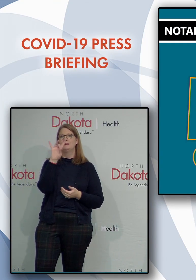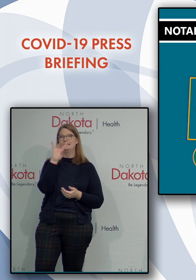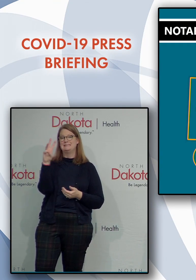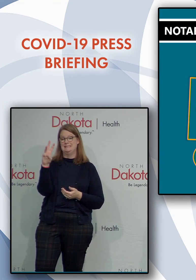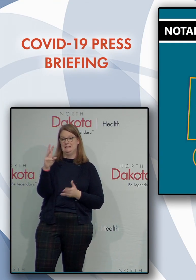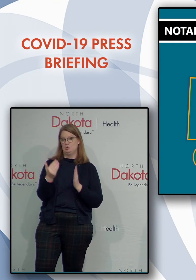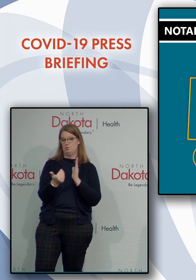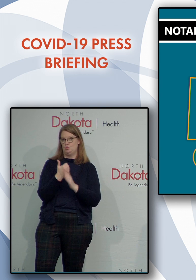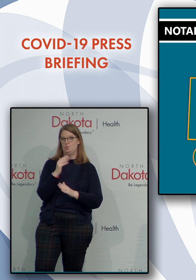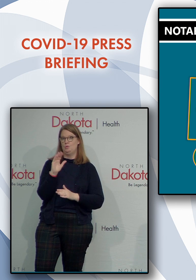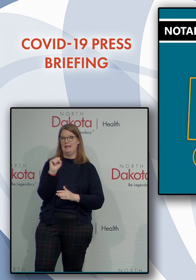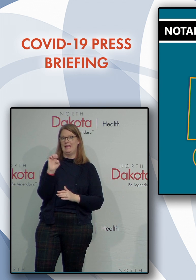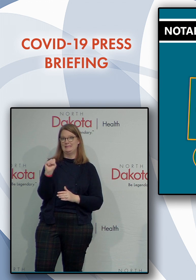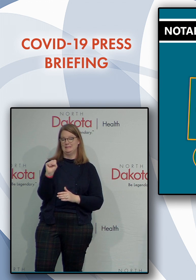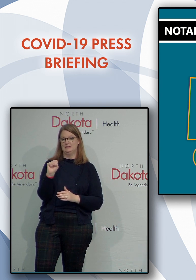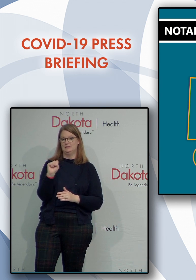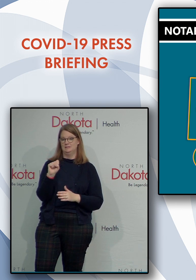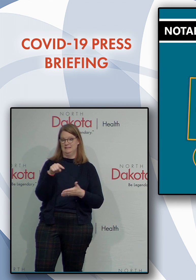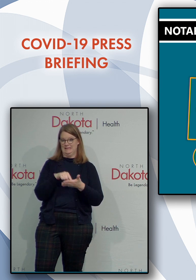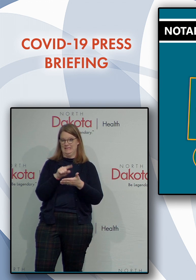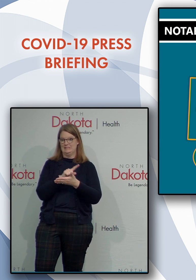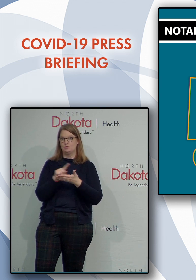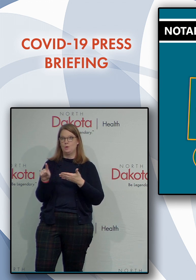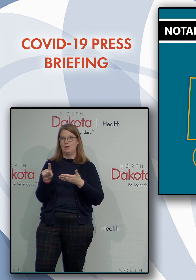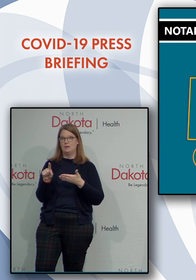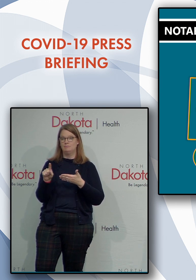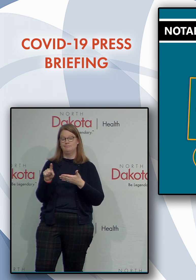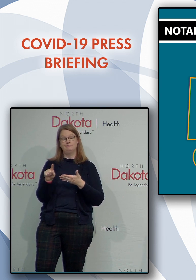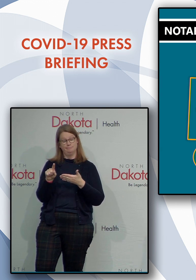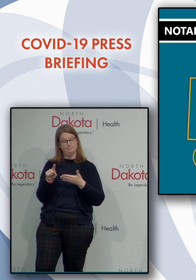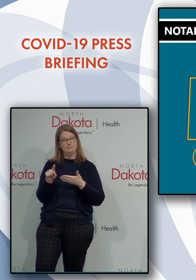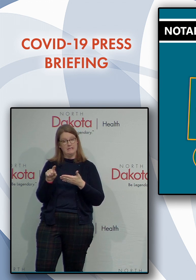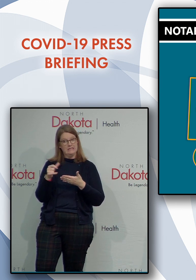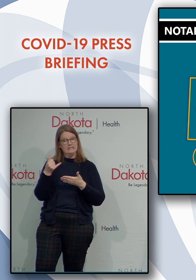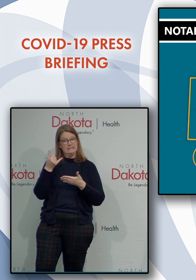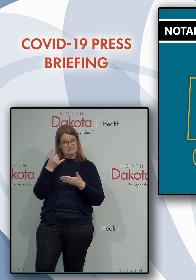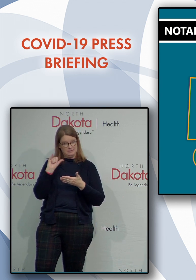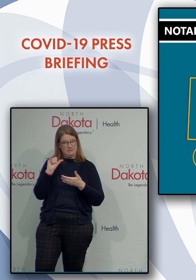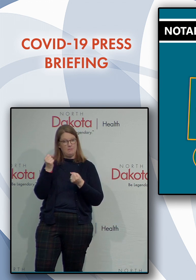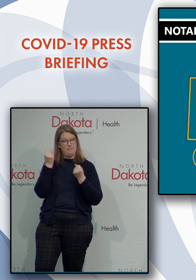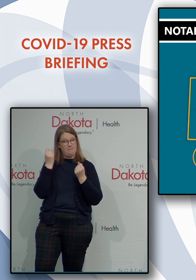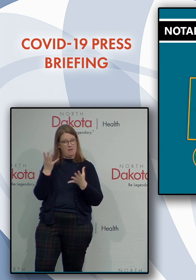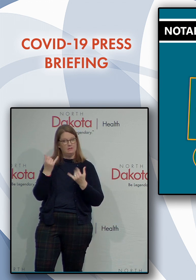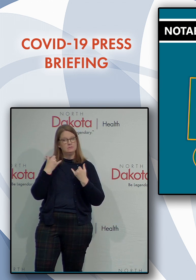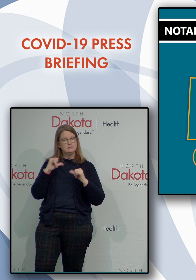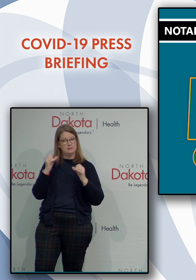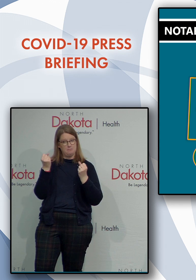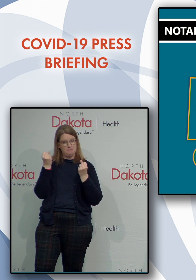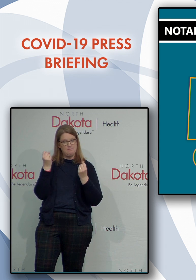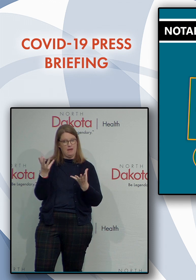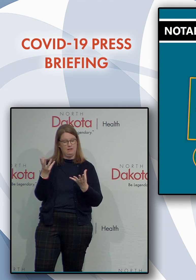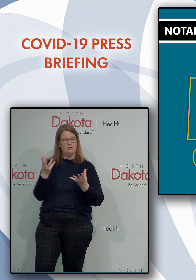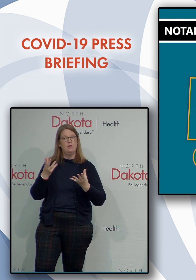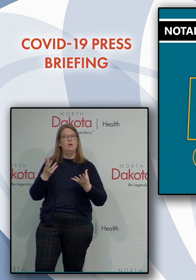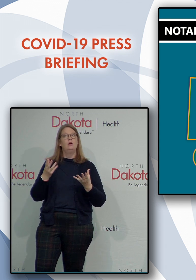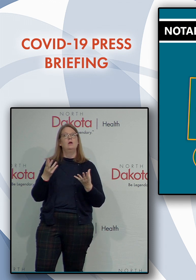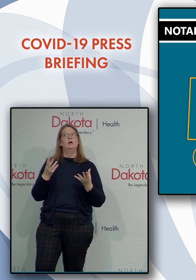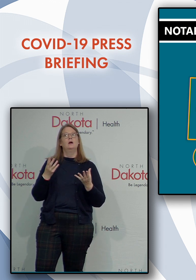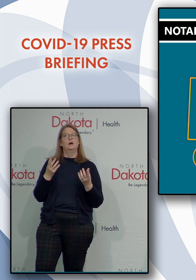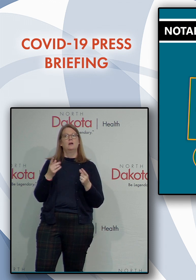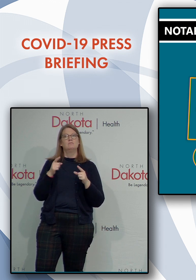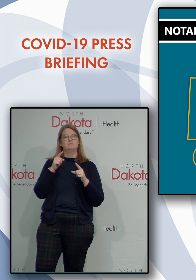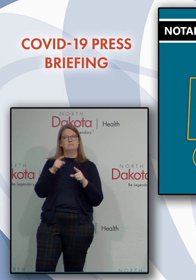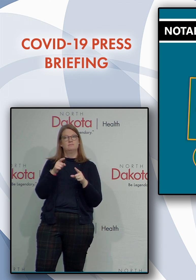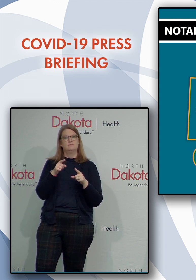4,286 new cases this week, which is, again, still a significant number of cases, but we've outpaced